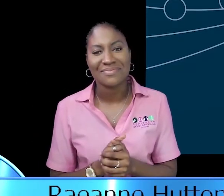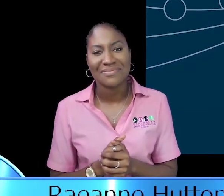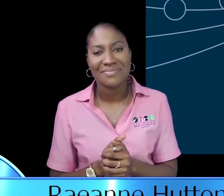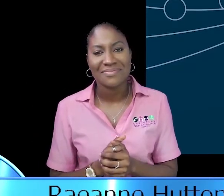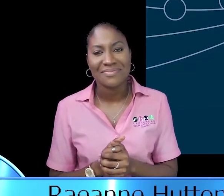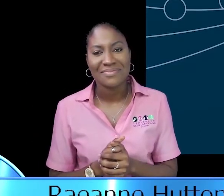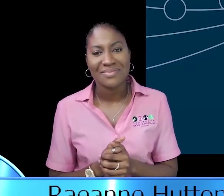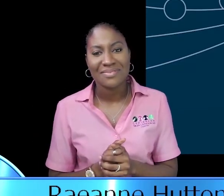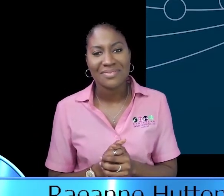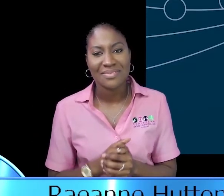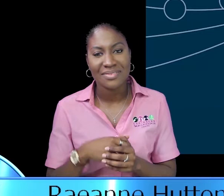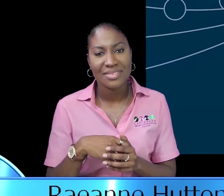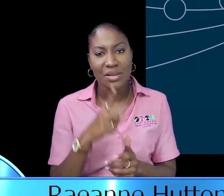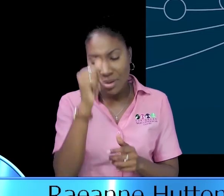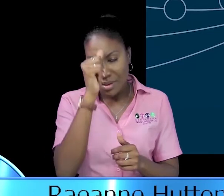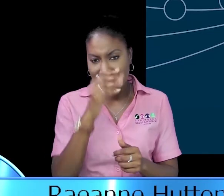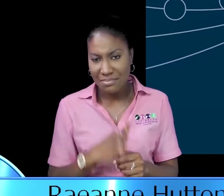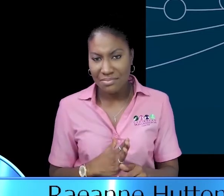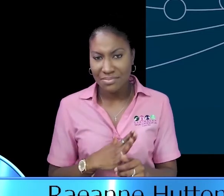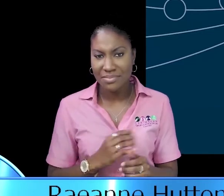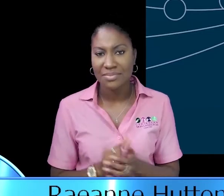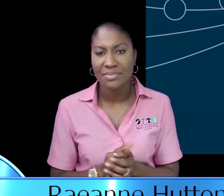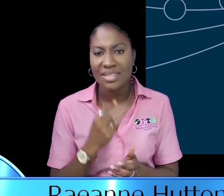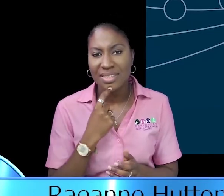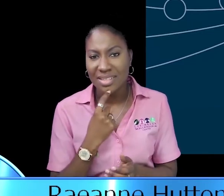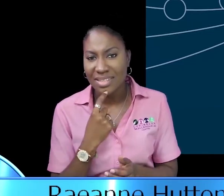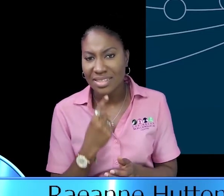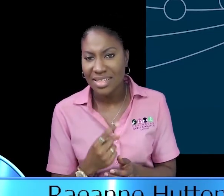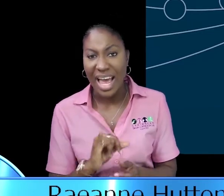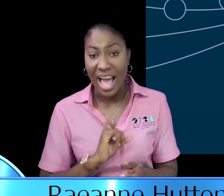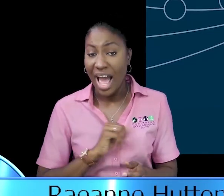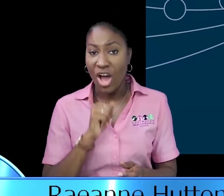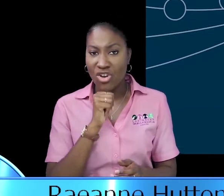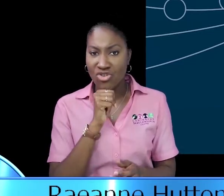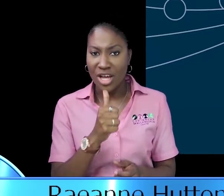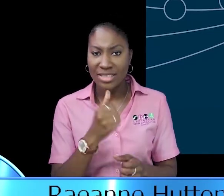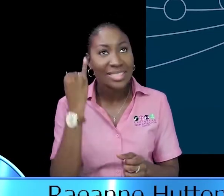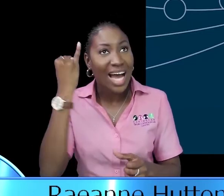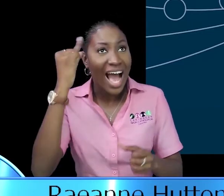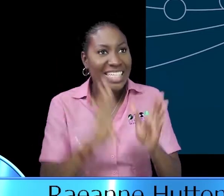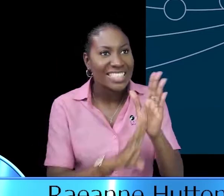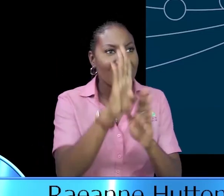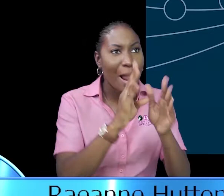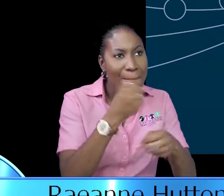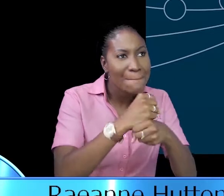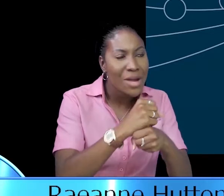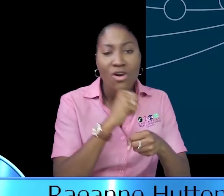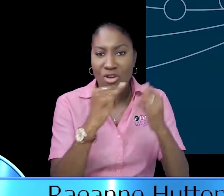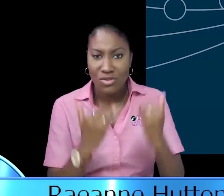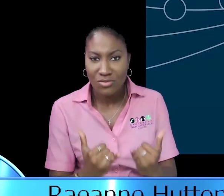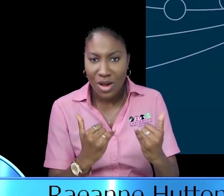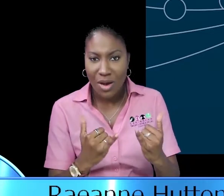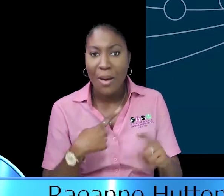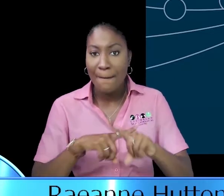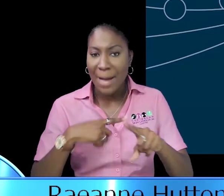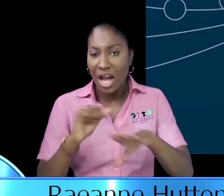Hello? Yeah, so I'm Manalo James. I'm from North 11. I'm not doing development right now, but my training is in product